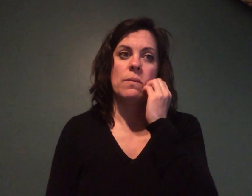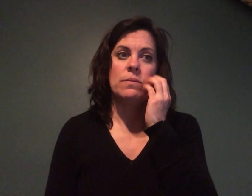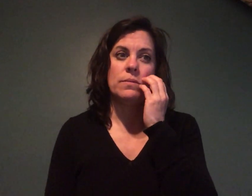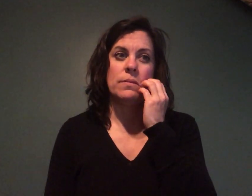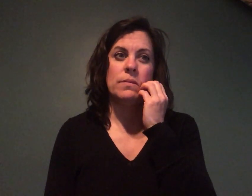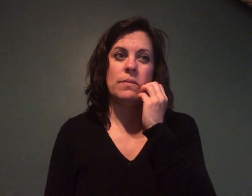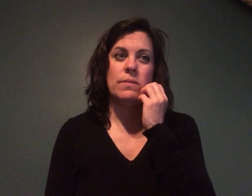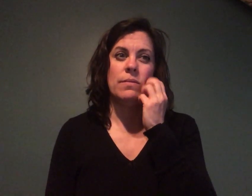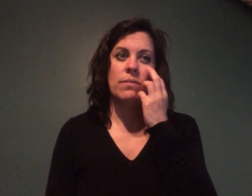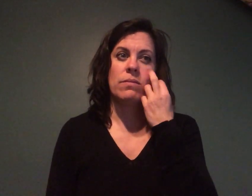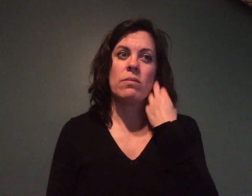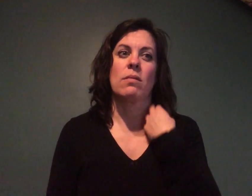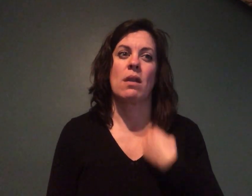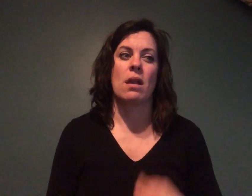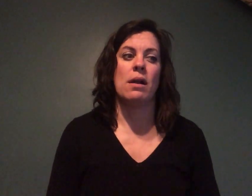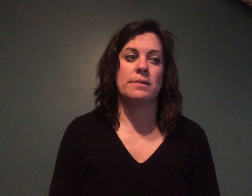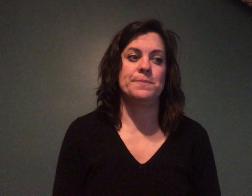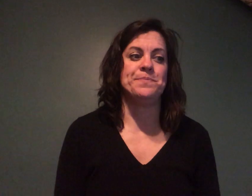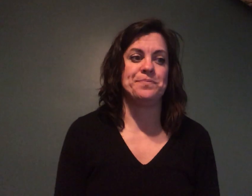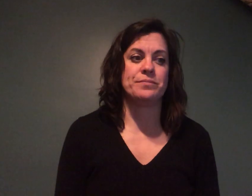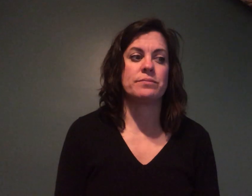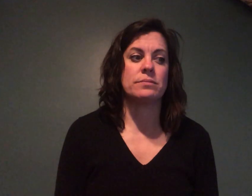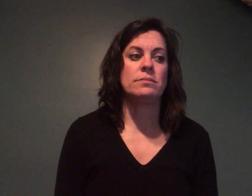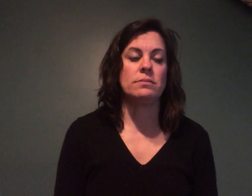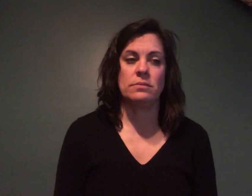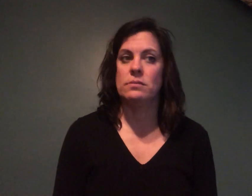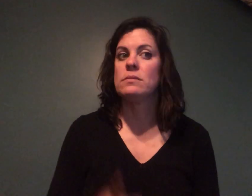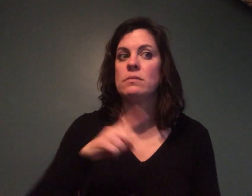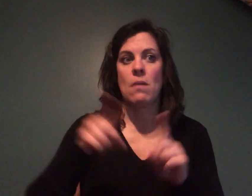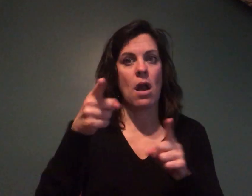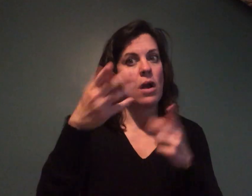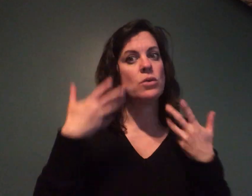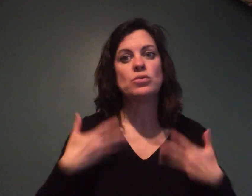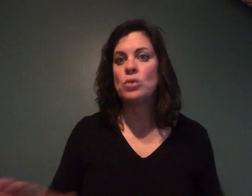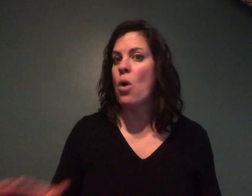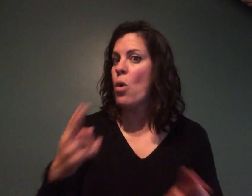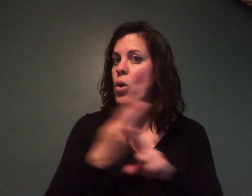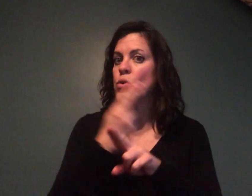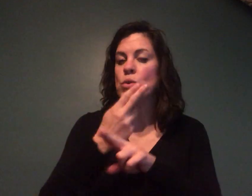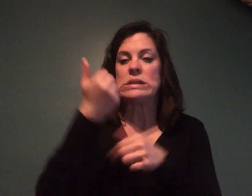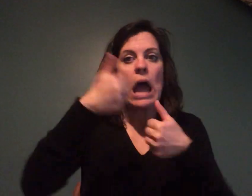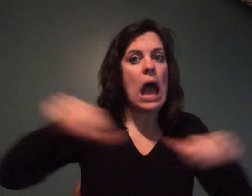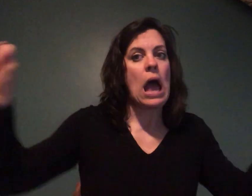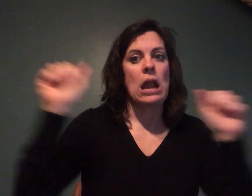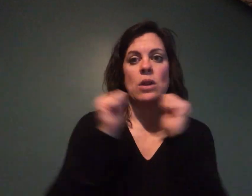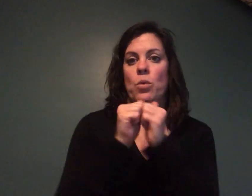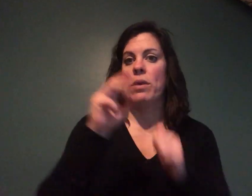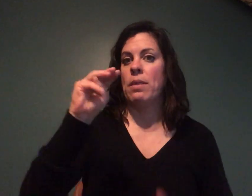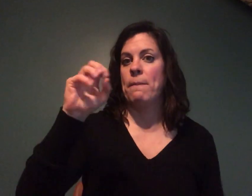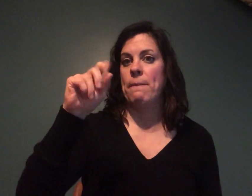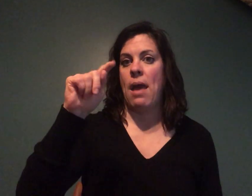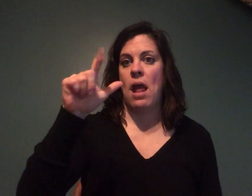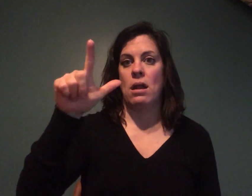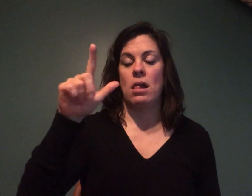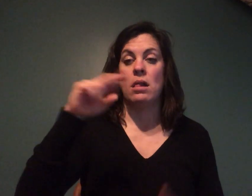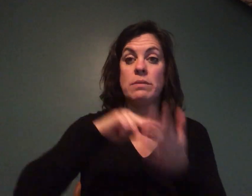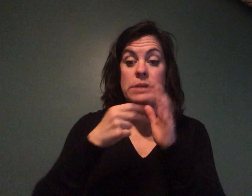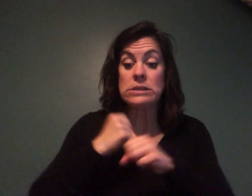your question, you don't want a metal handle broom handle. Okay, or you don't want to use it anyway in that